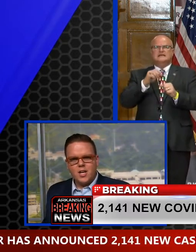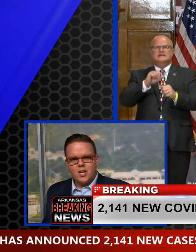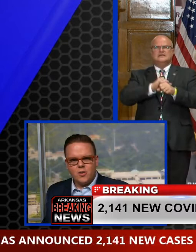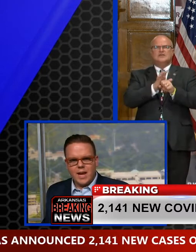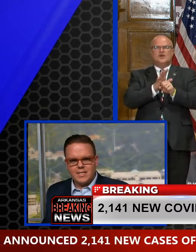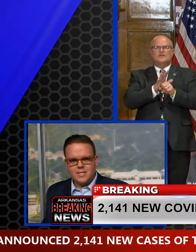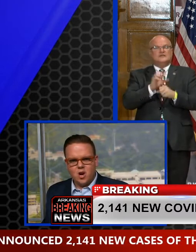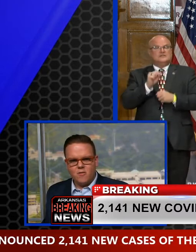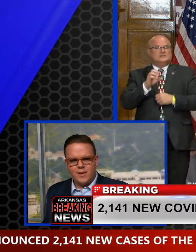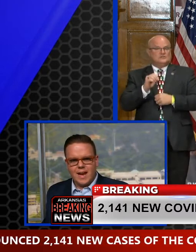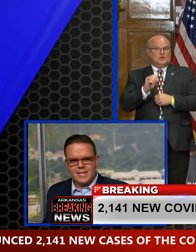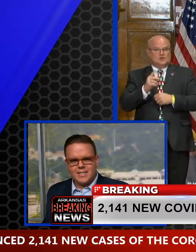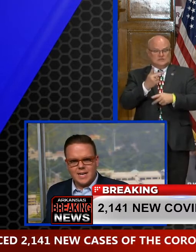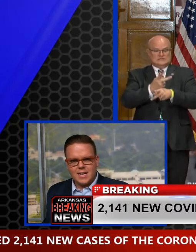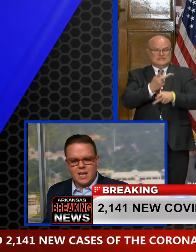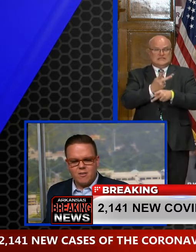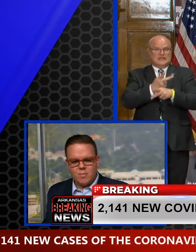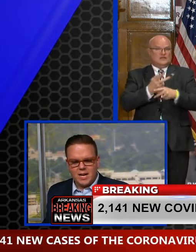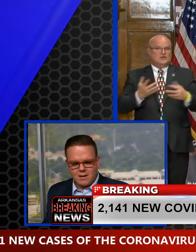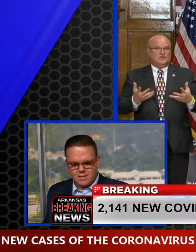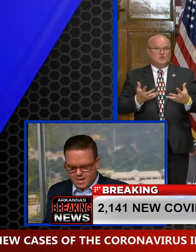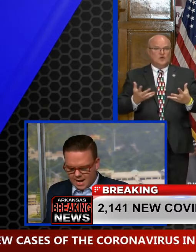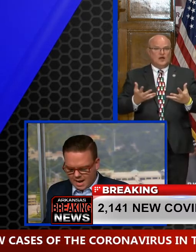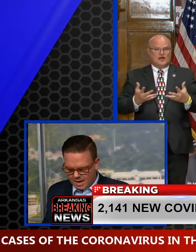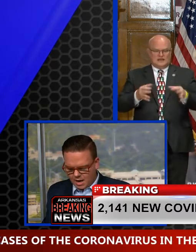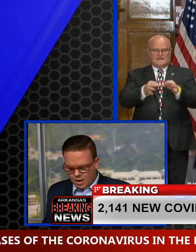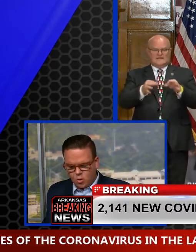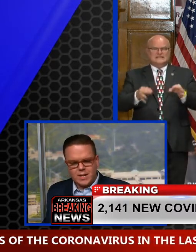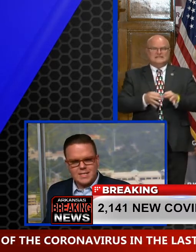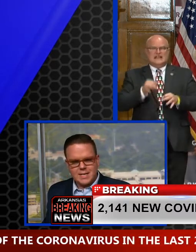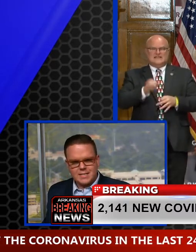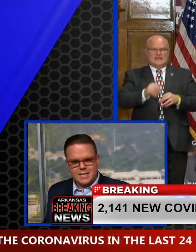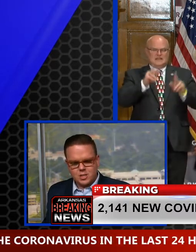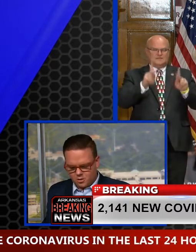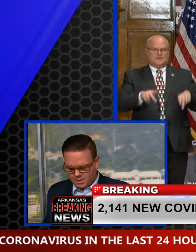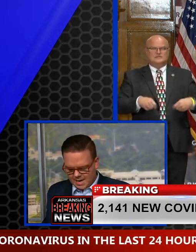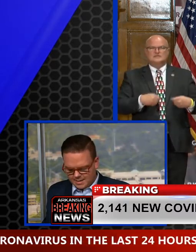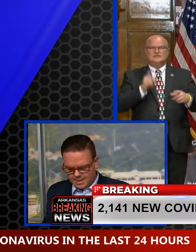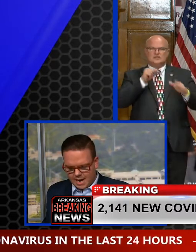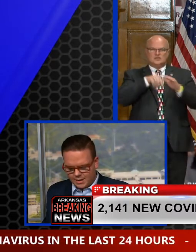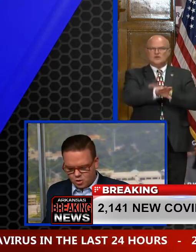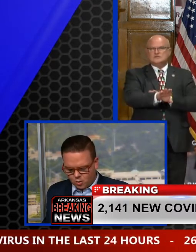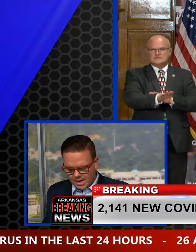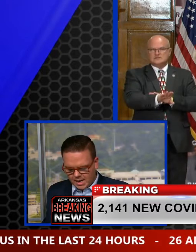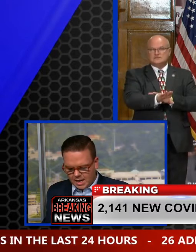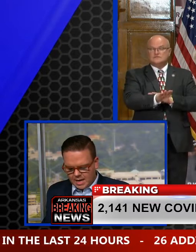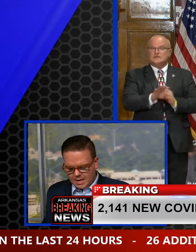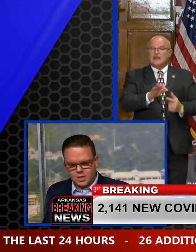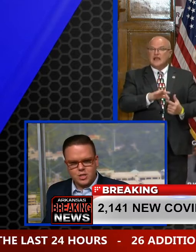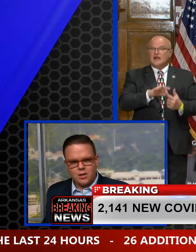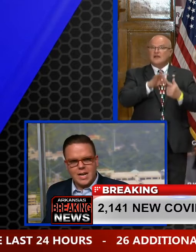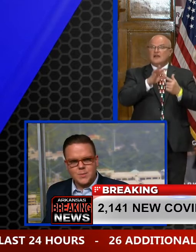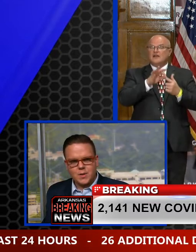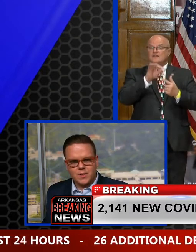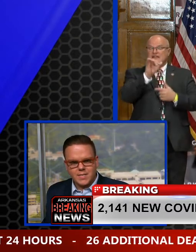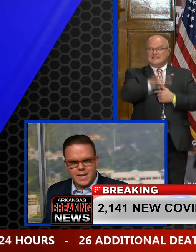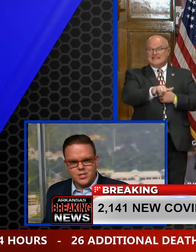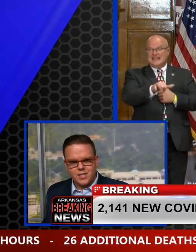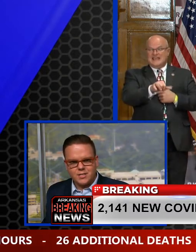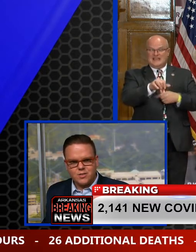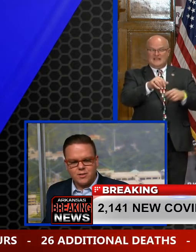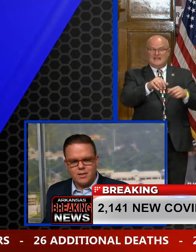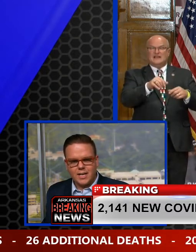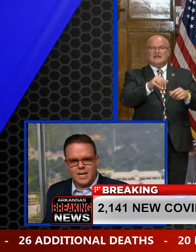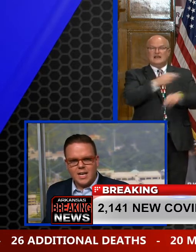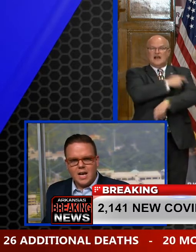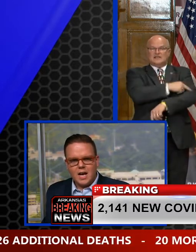2,141 new cases of COVID-19 have been announced today, 26 additional deaths and 20 additional